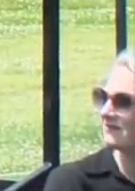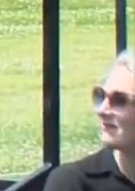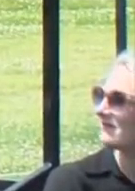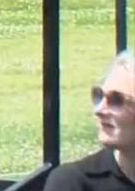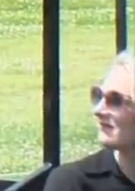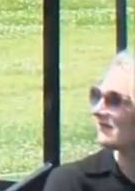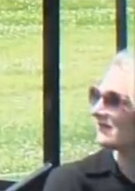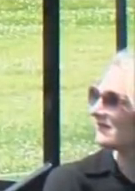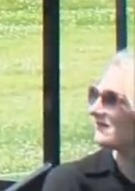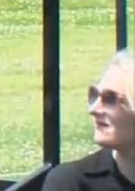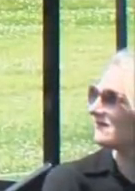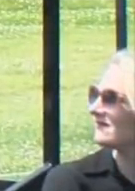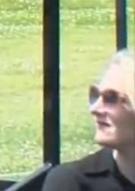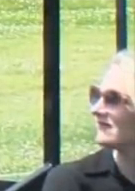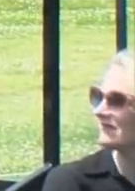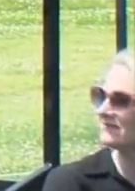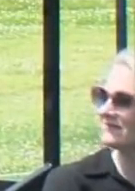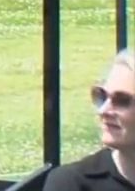Liam Dale,